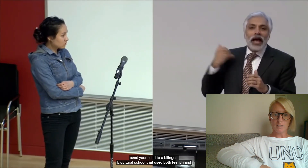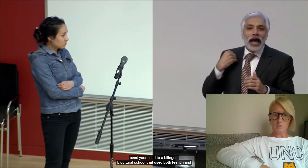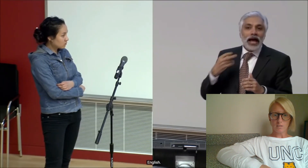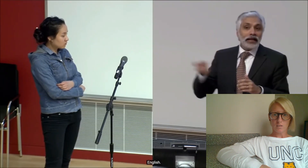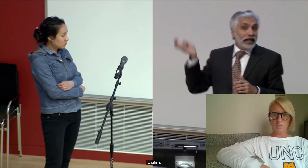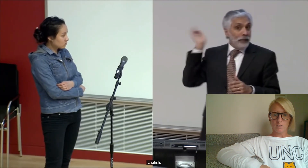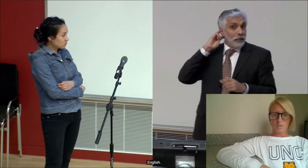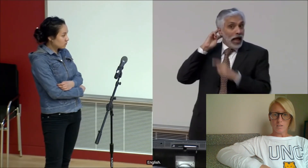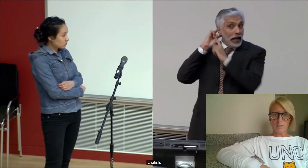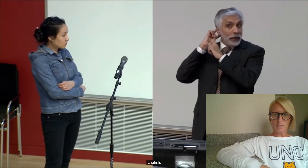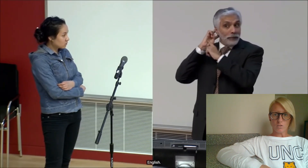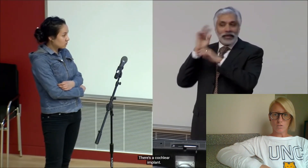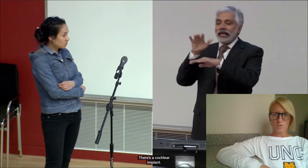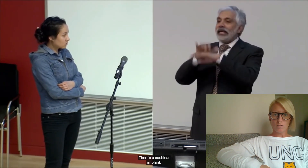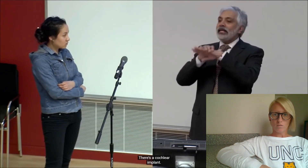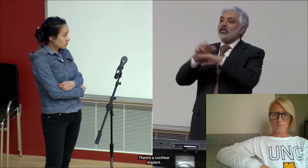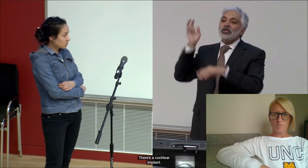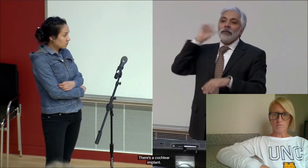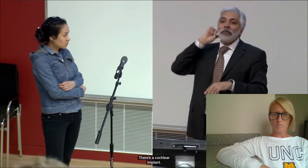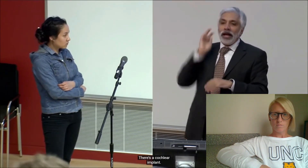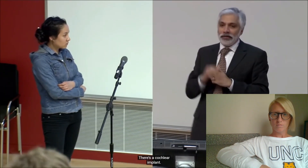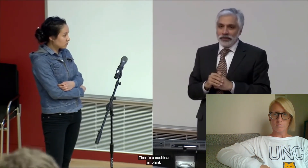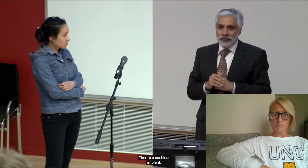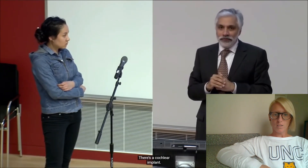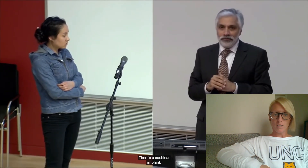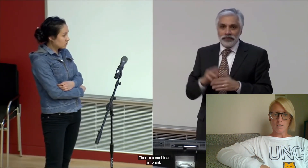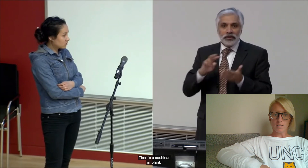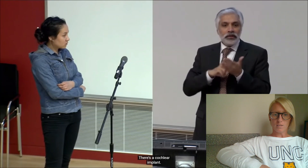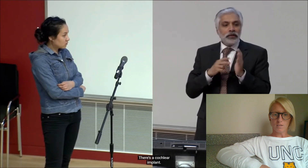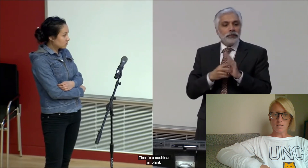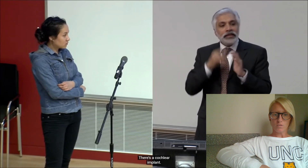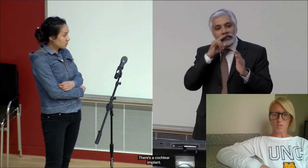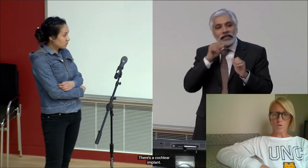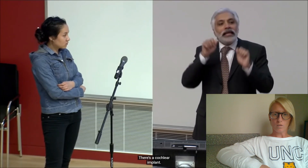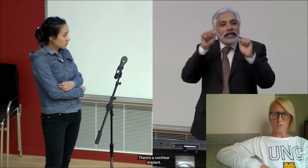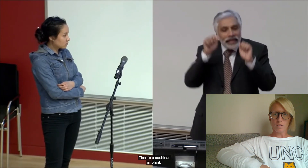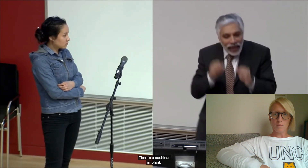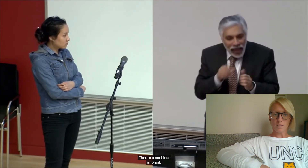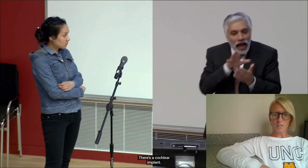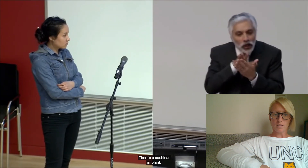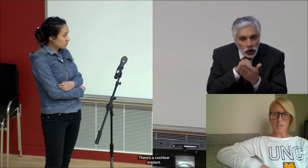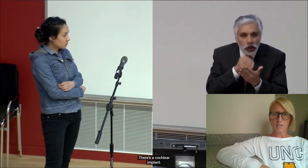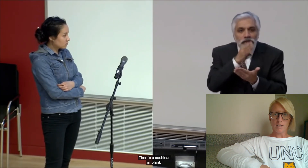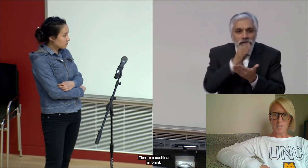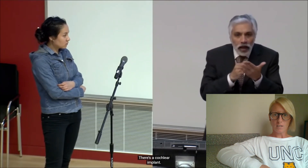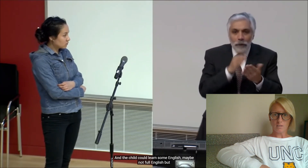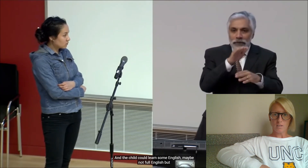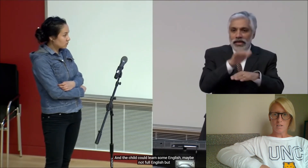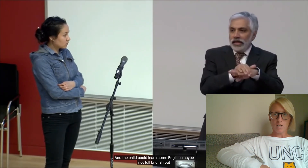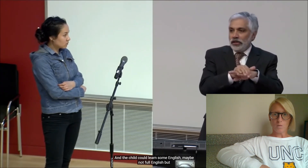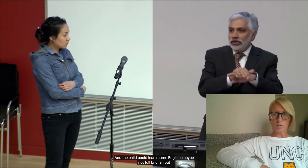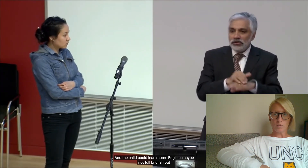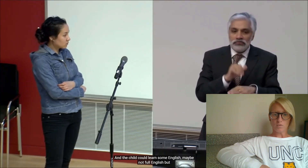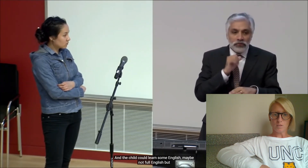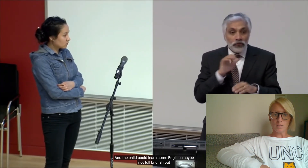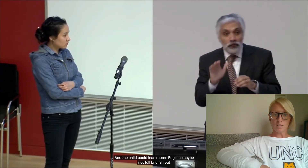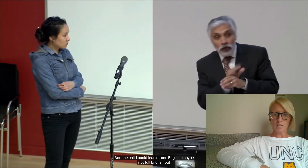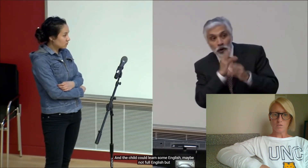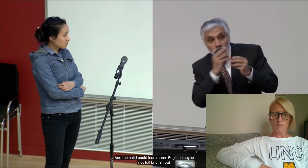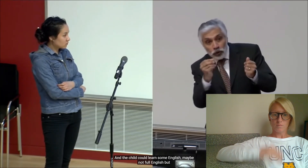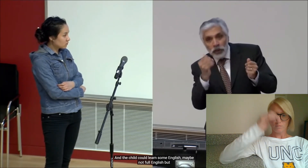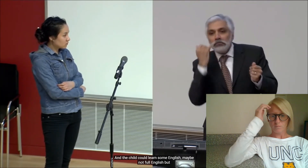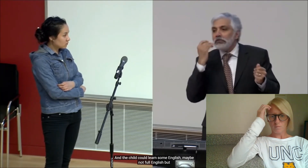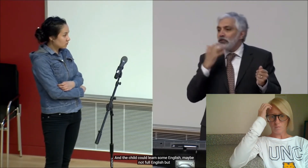English. And English. Well, what if there was a And cochlear there's a implant cochlear implant that and the can child could also learn